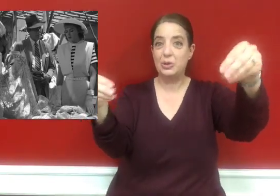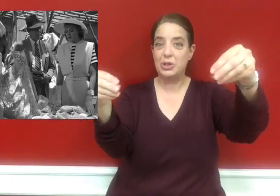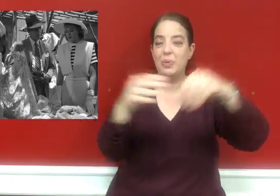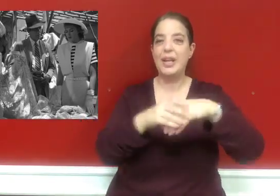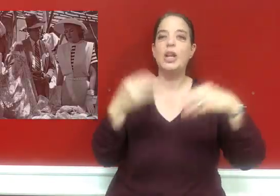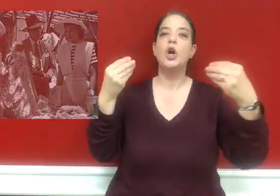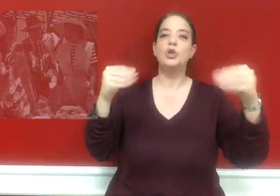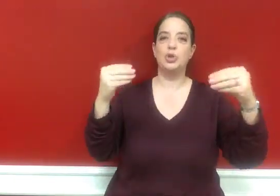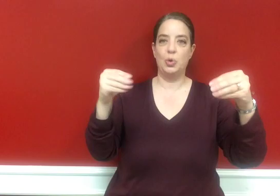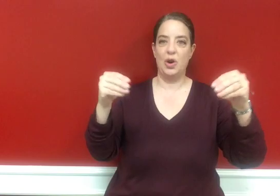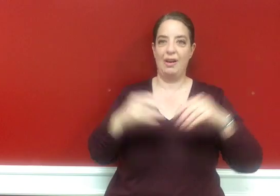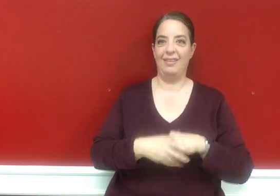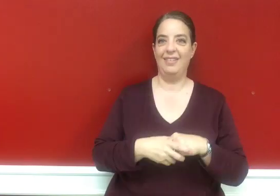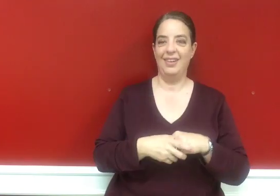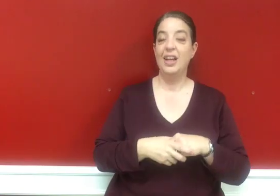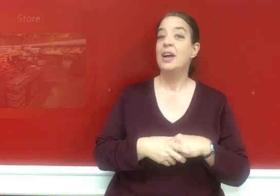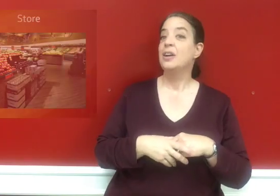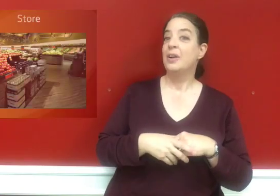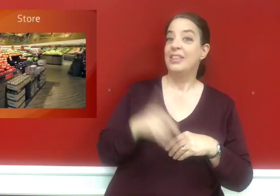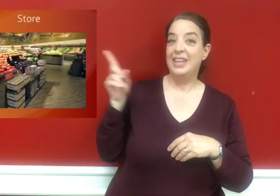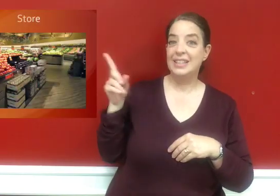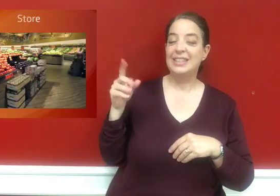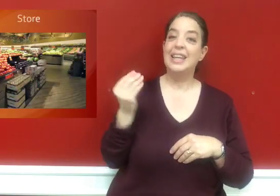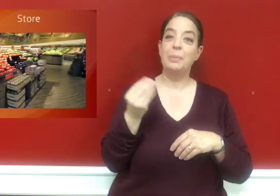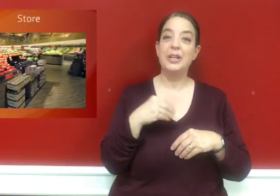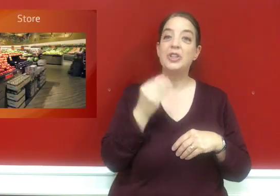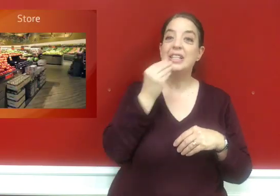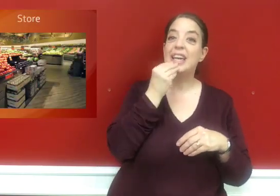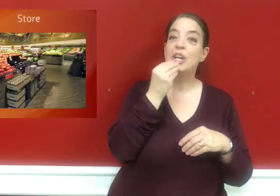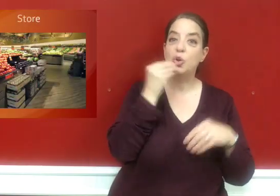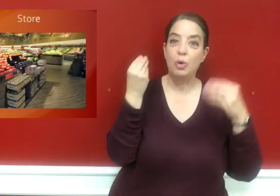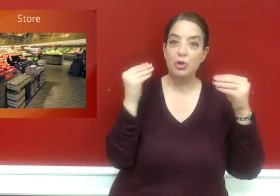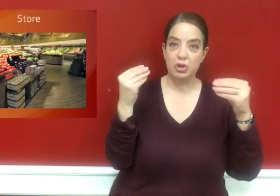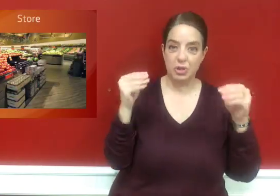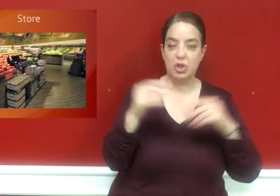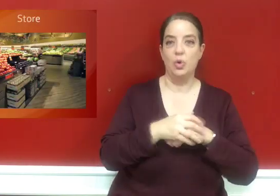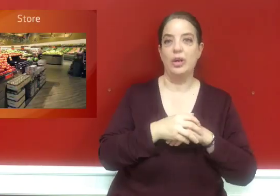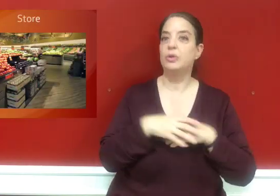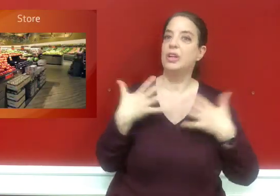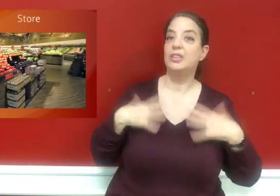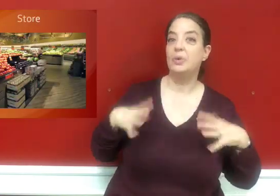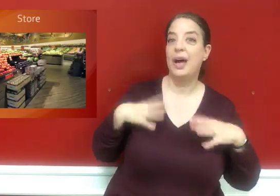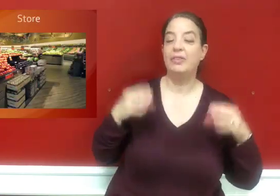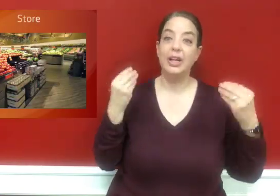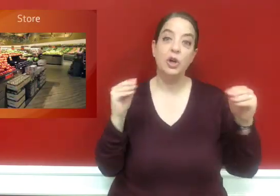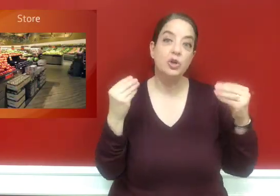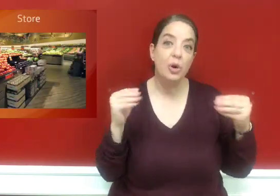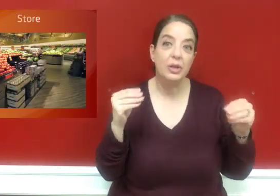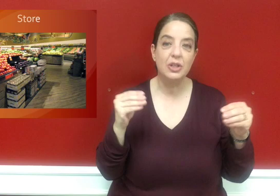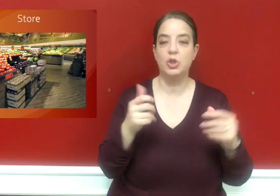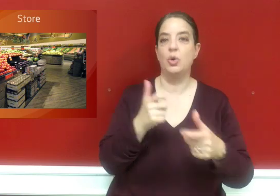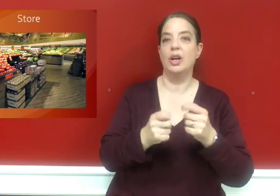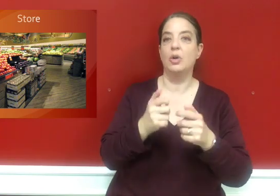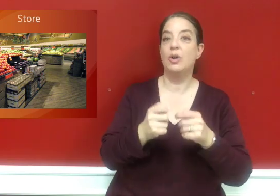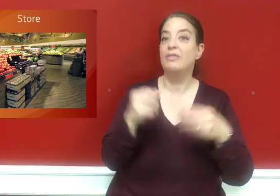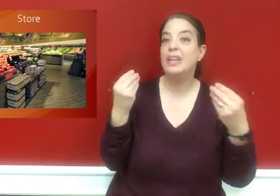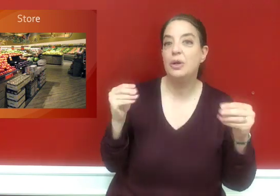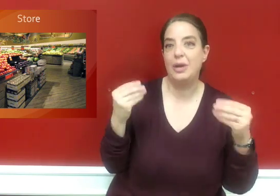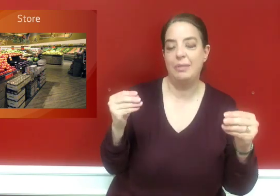you want it? Store. This, in the picture, is a grocery store. You could also have like a clothing store or a video game